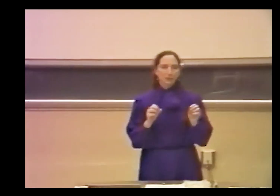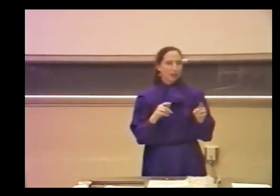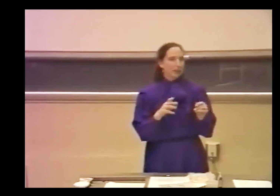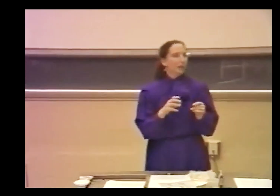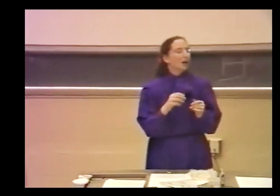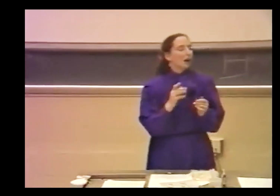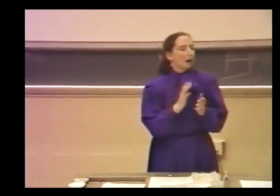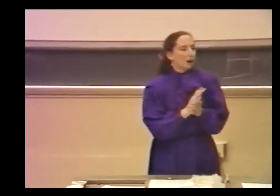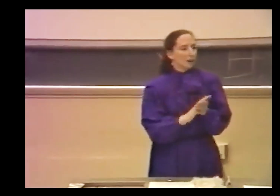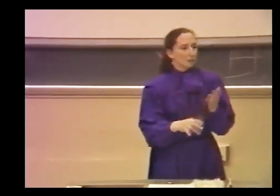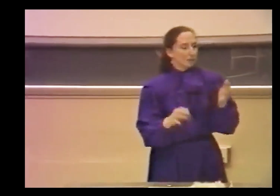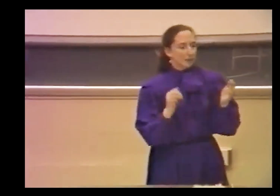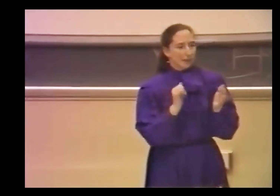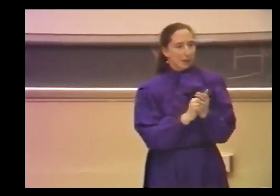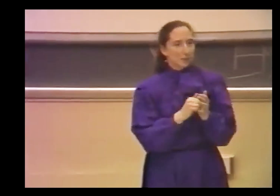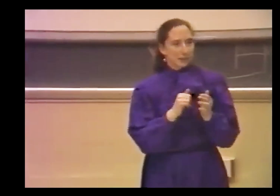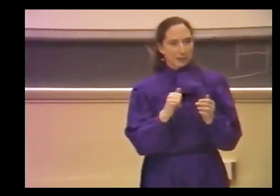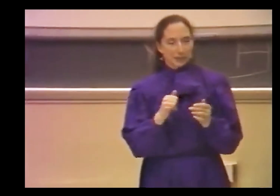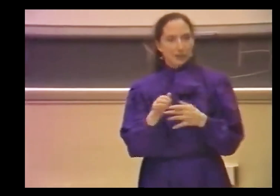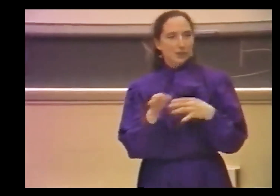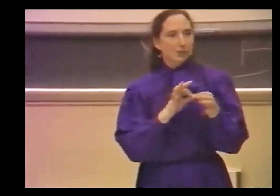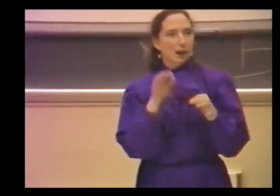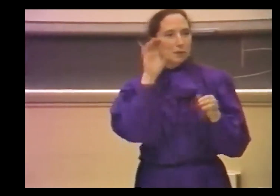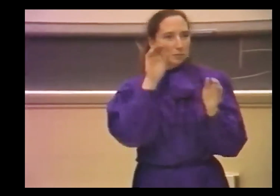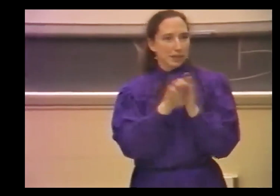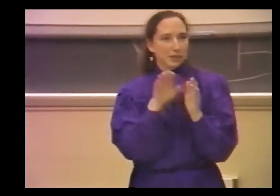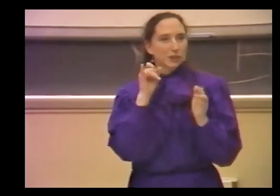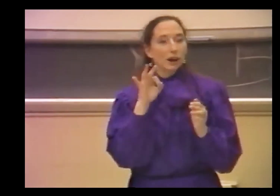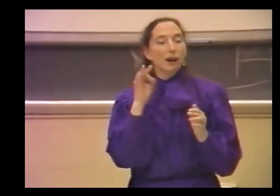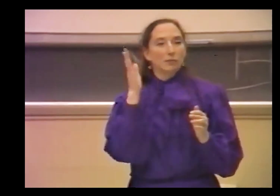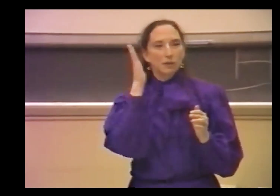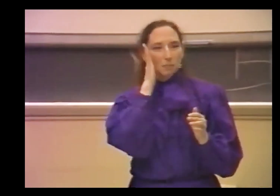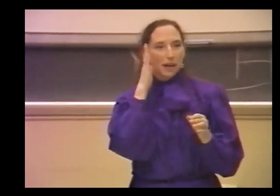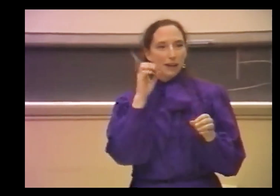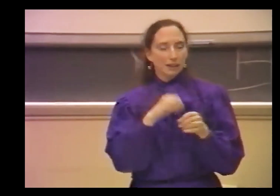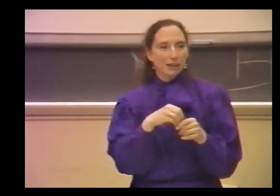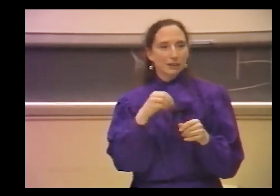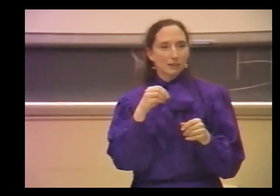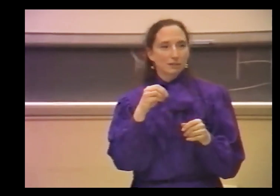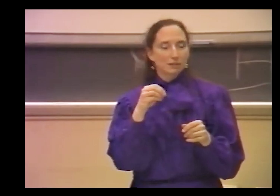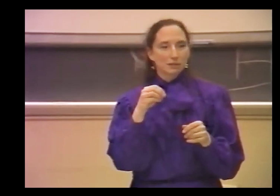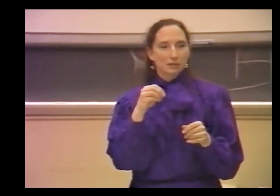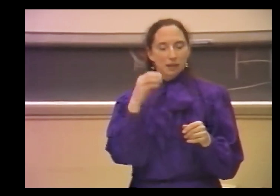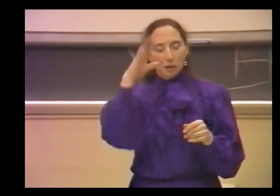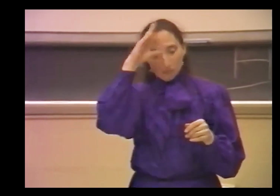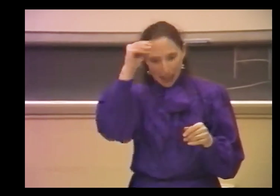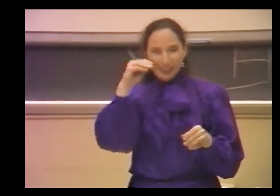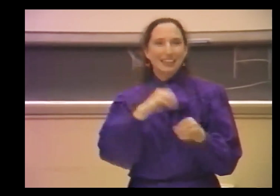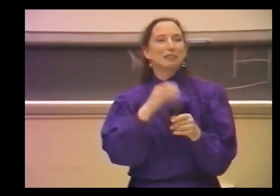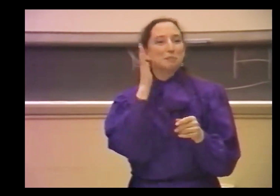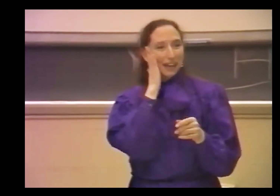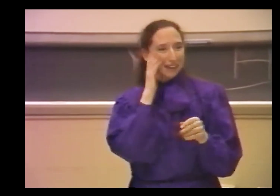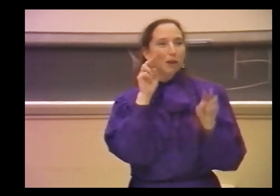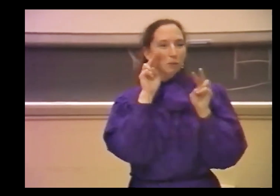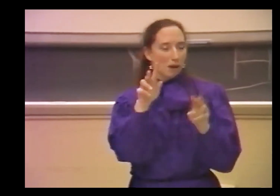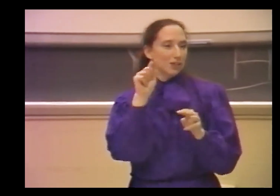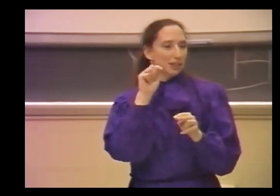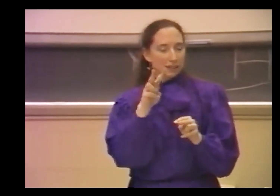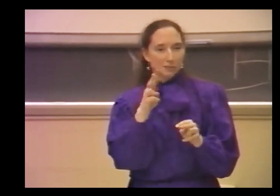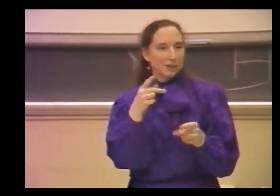Okay. That was describing a picture of a man in bed watching TV